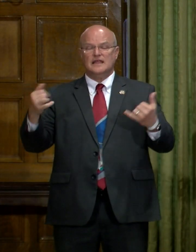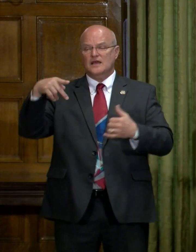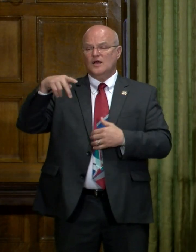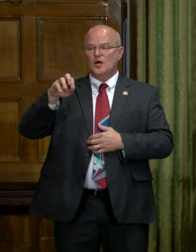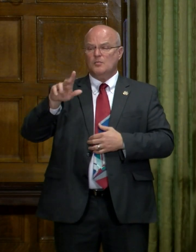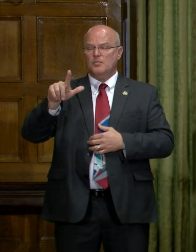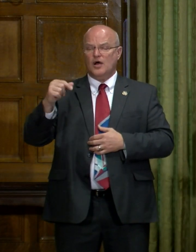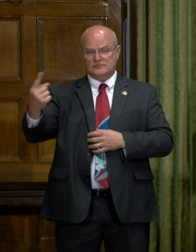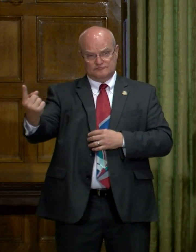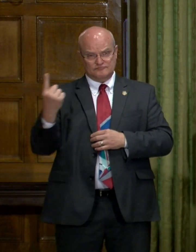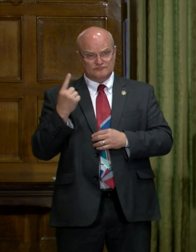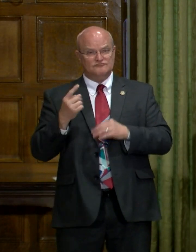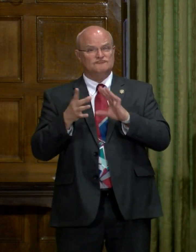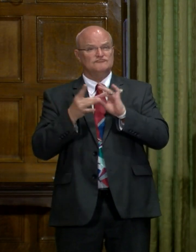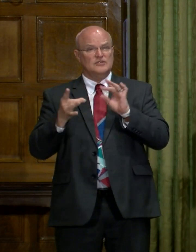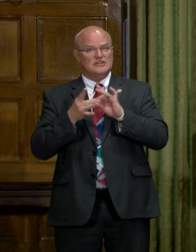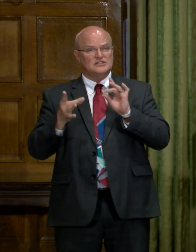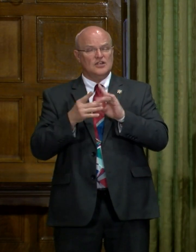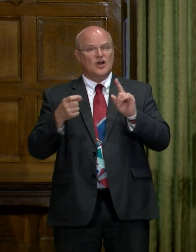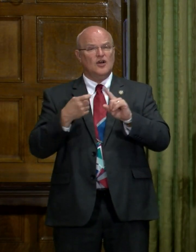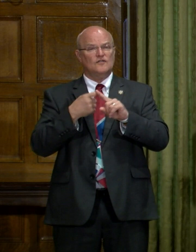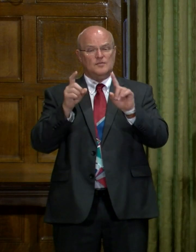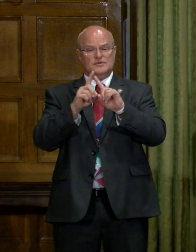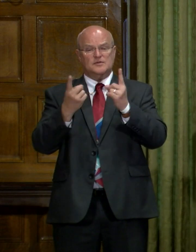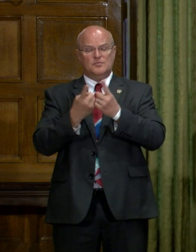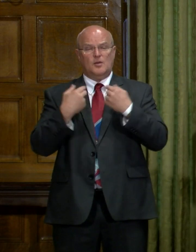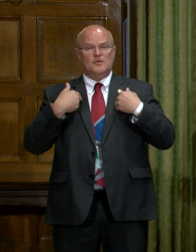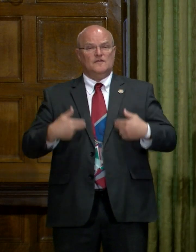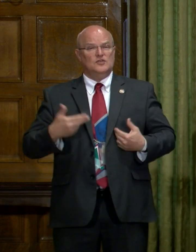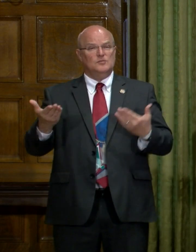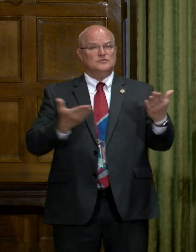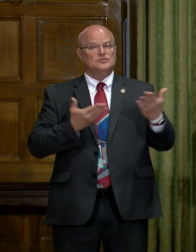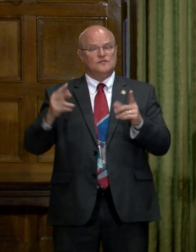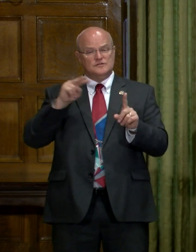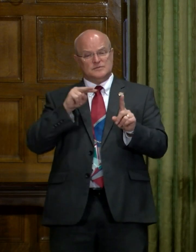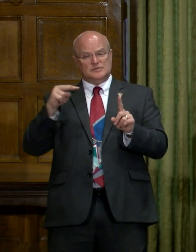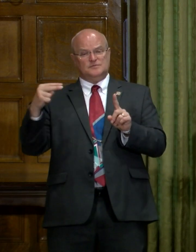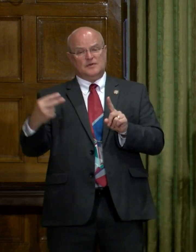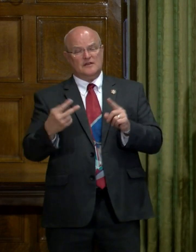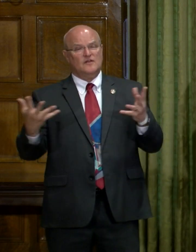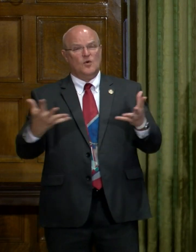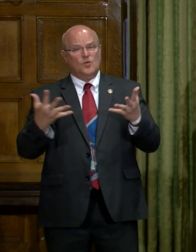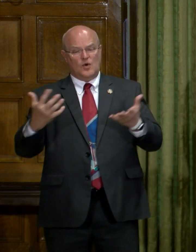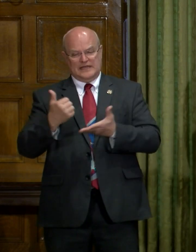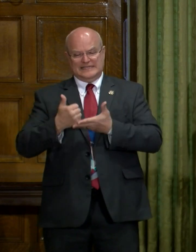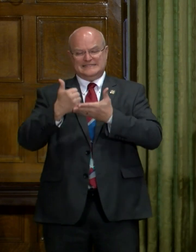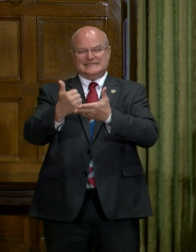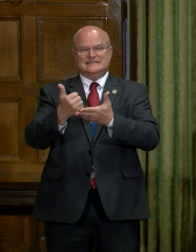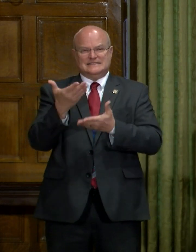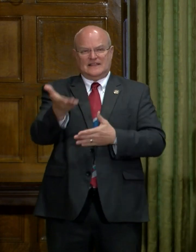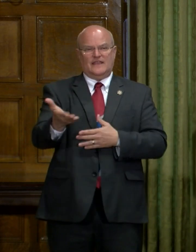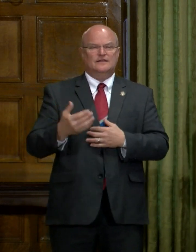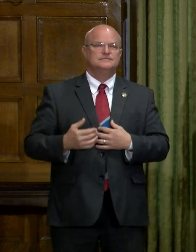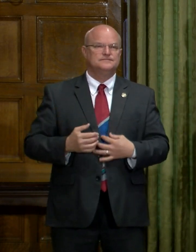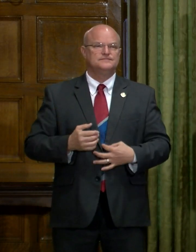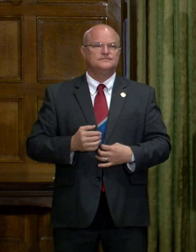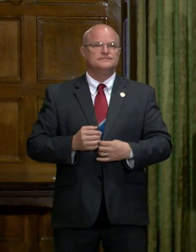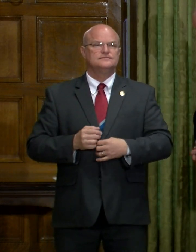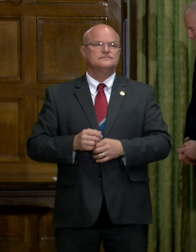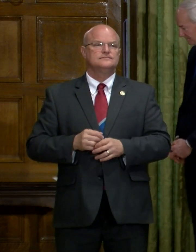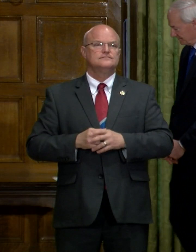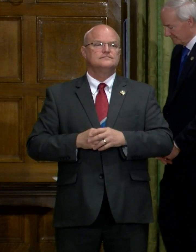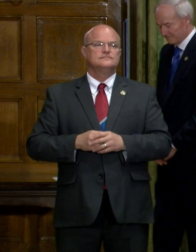if you could come and talk from a Department of Human Services perspective as to what assistance is available.